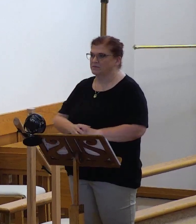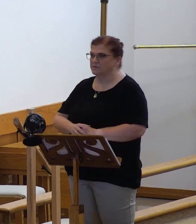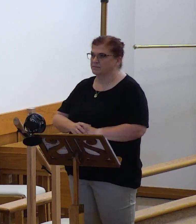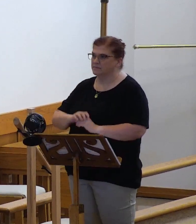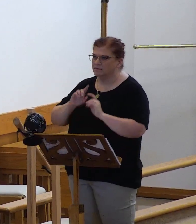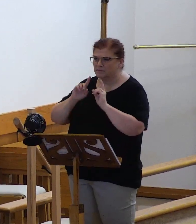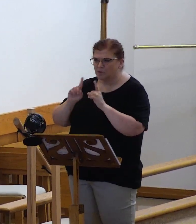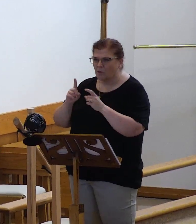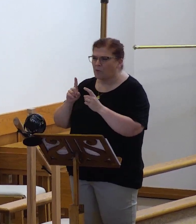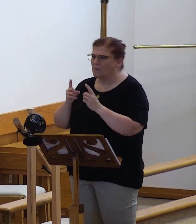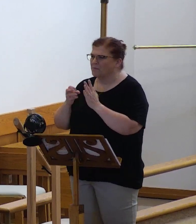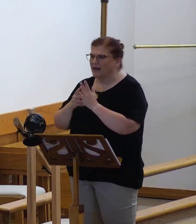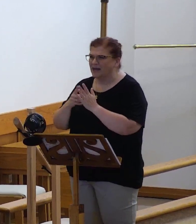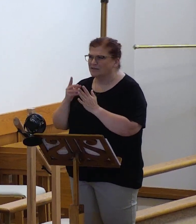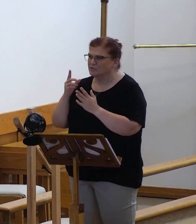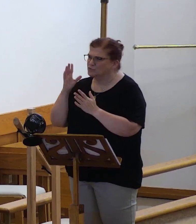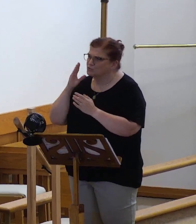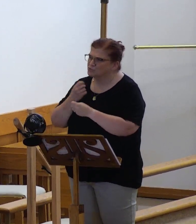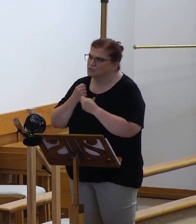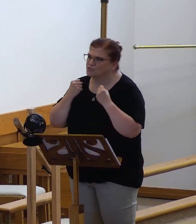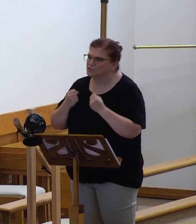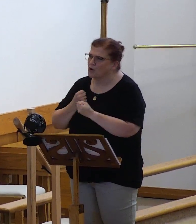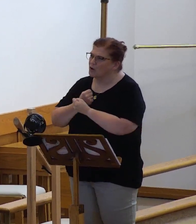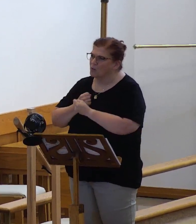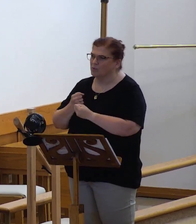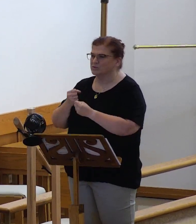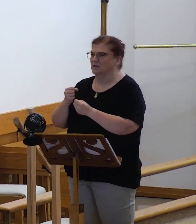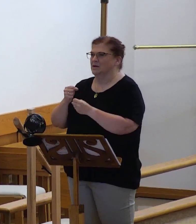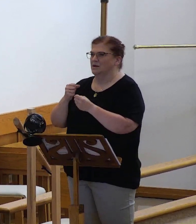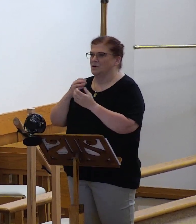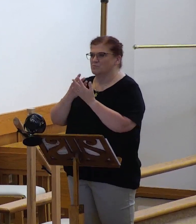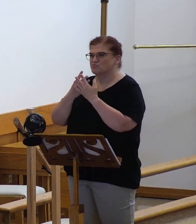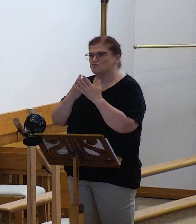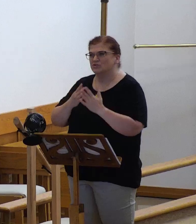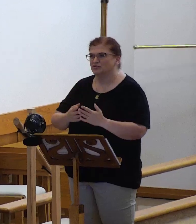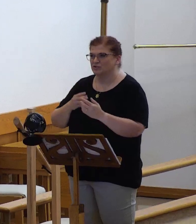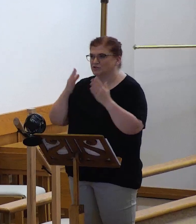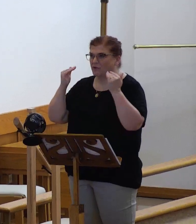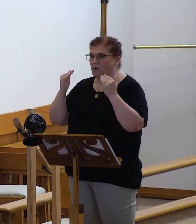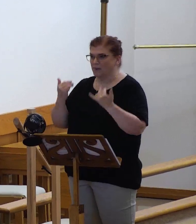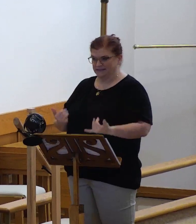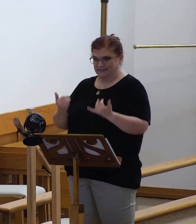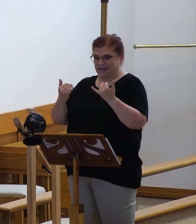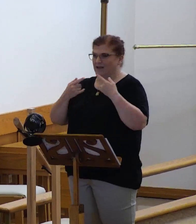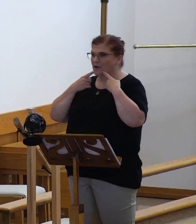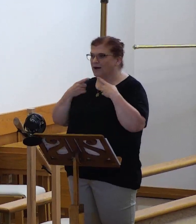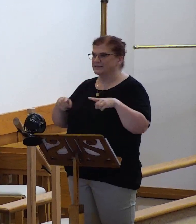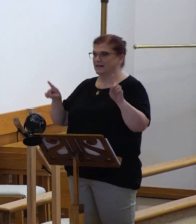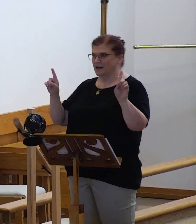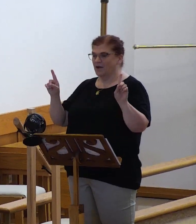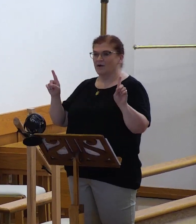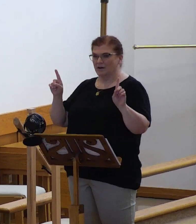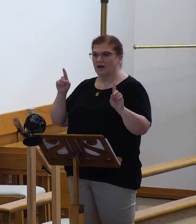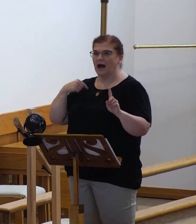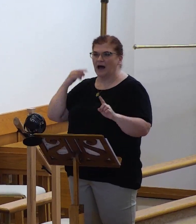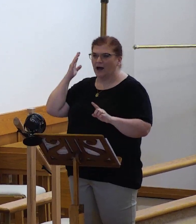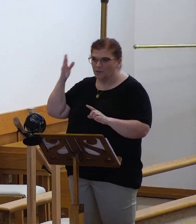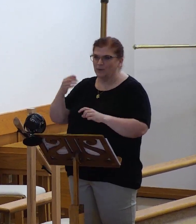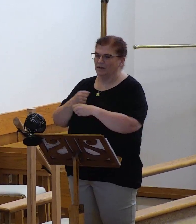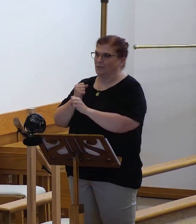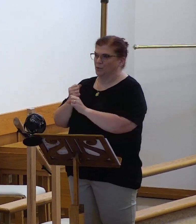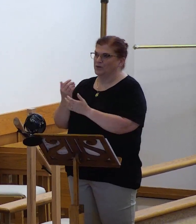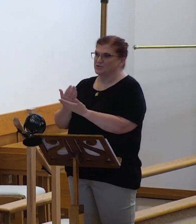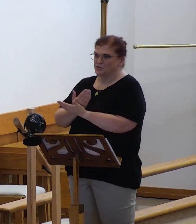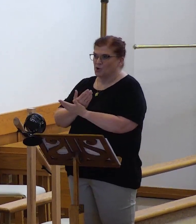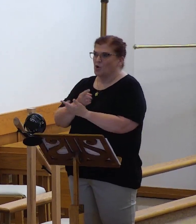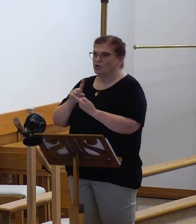Return to your stronghold, O prisoners of hope. Today I declare that I will